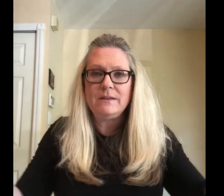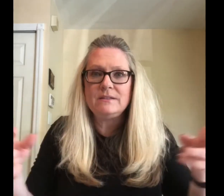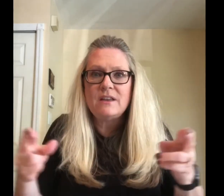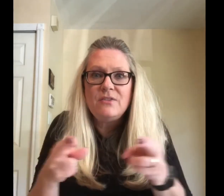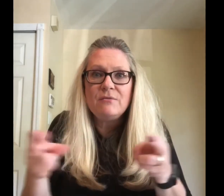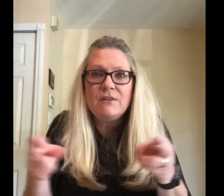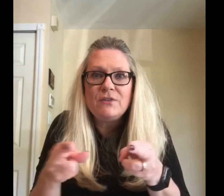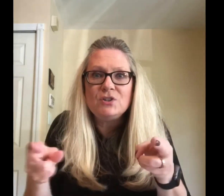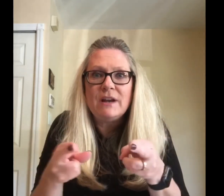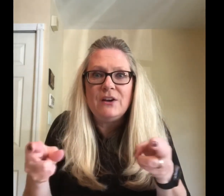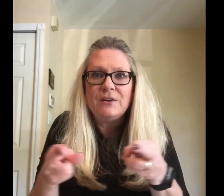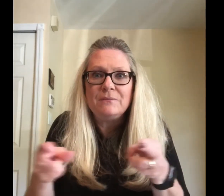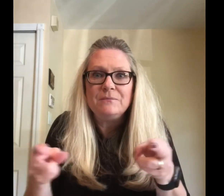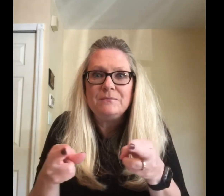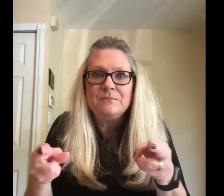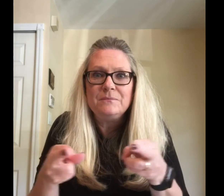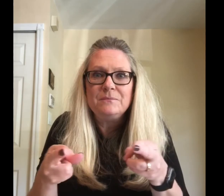the refrigerator.